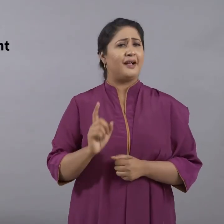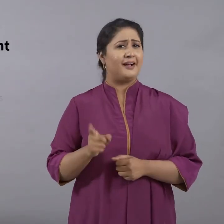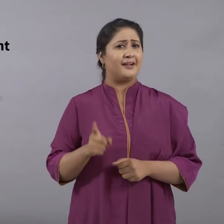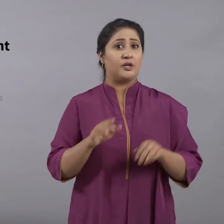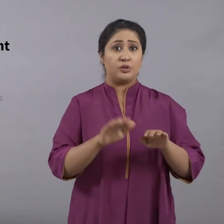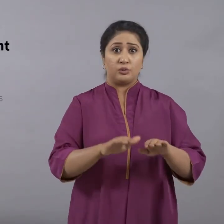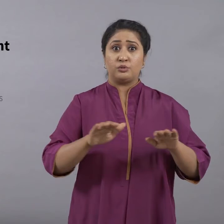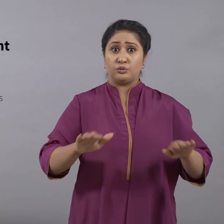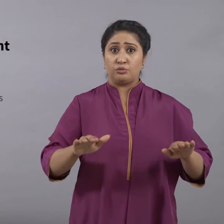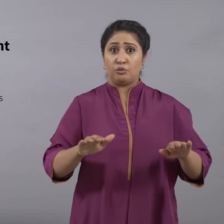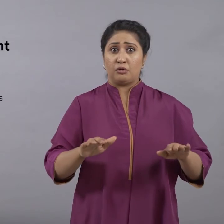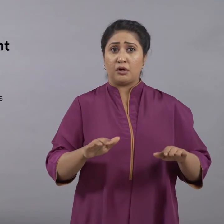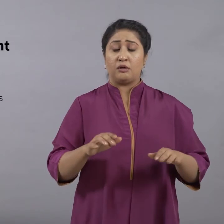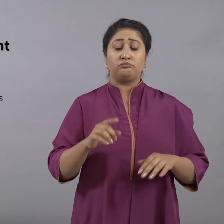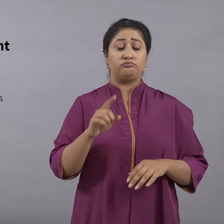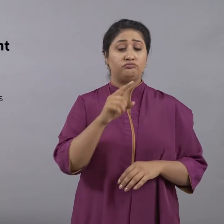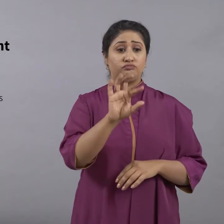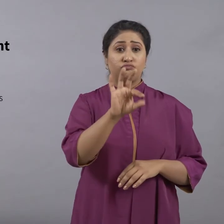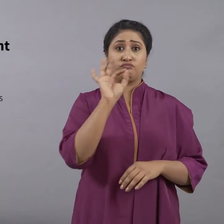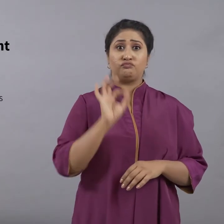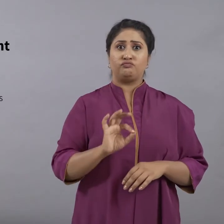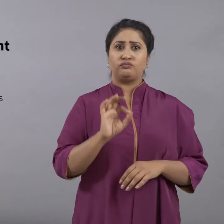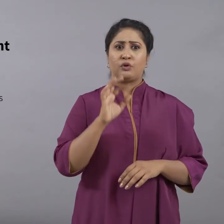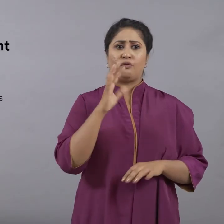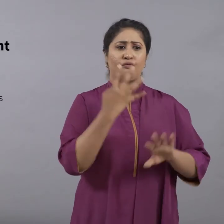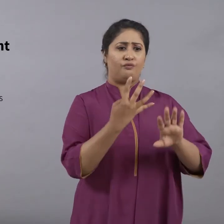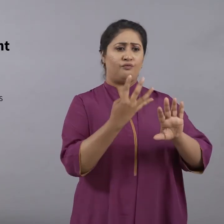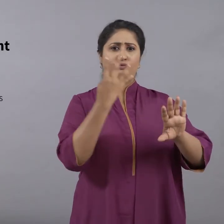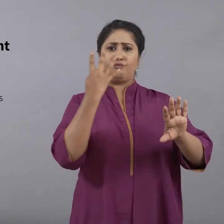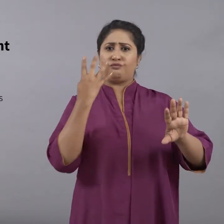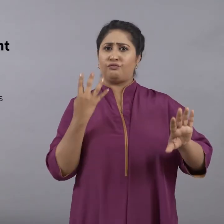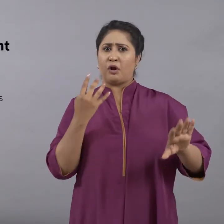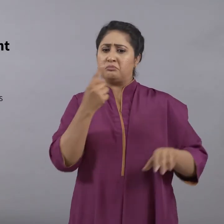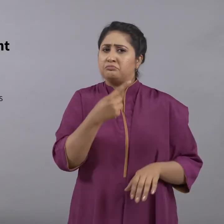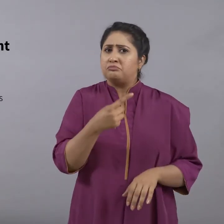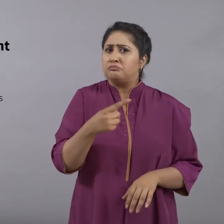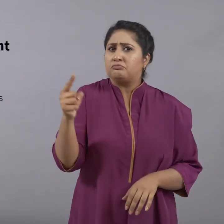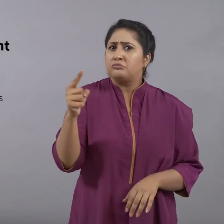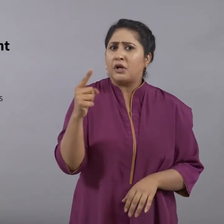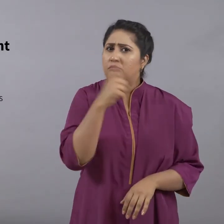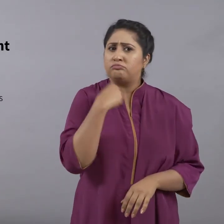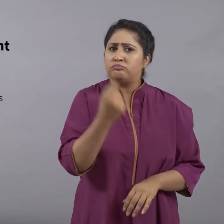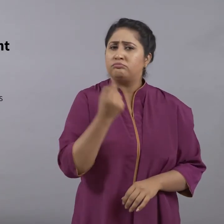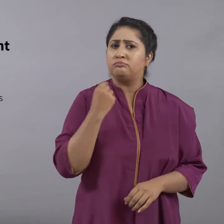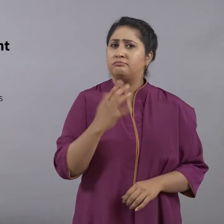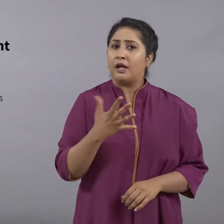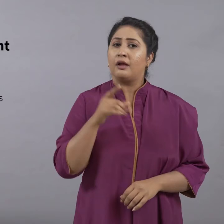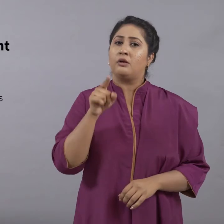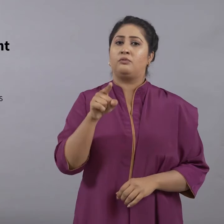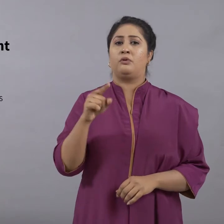If the student cannot read 4 out of 5 letters correctly, then mark the student as